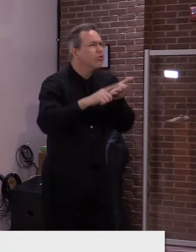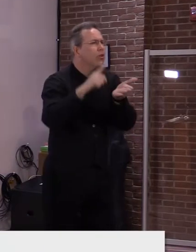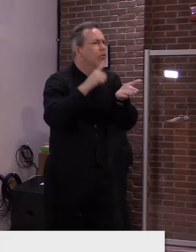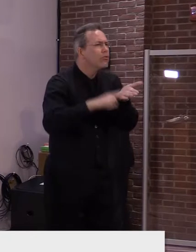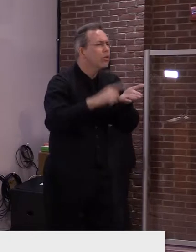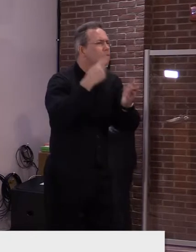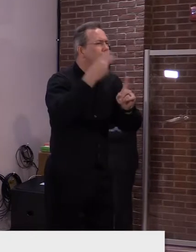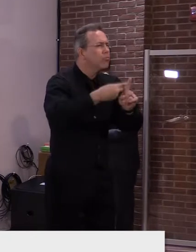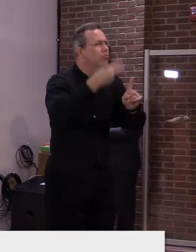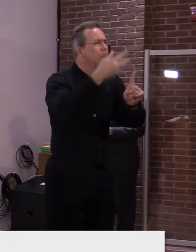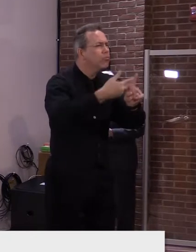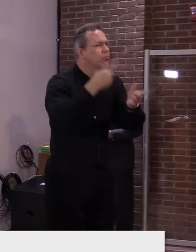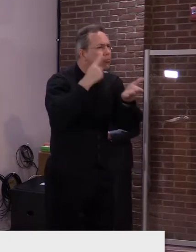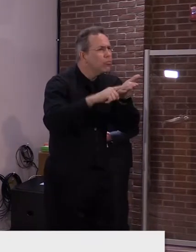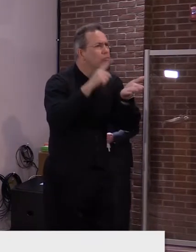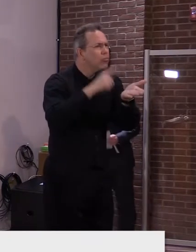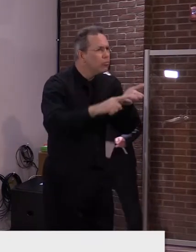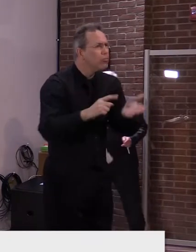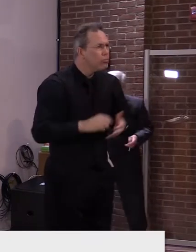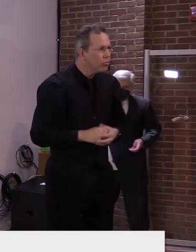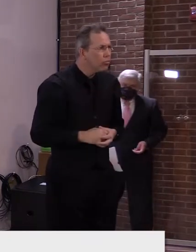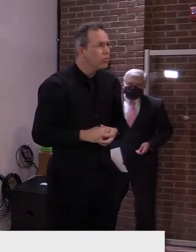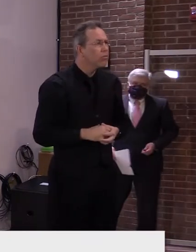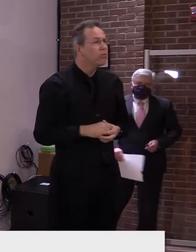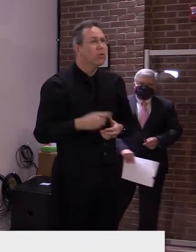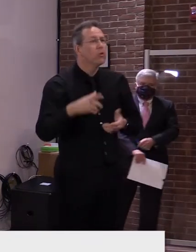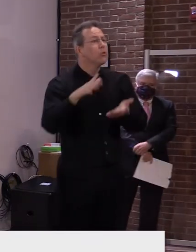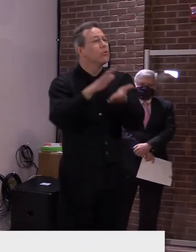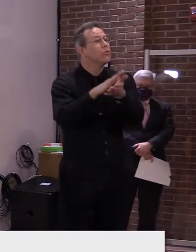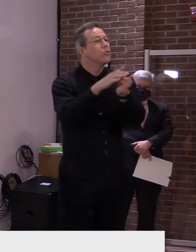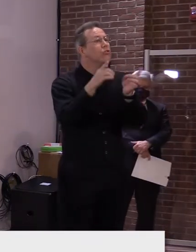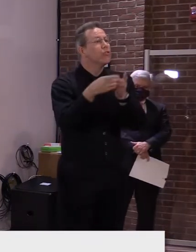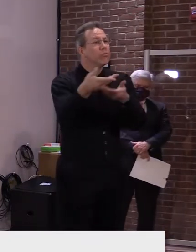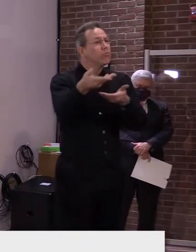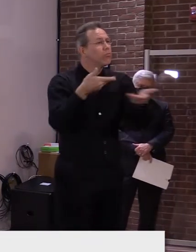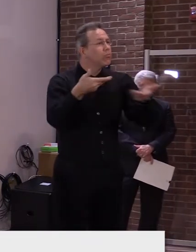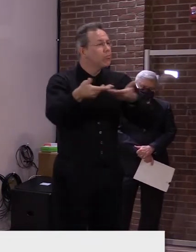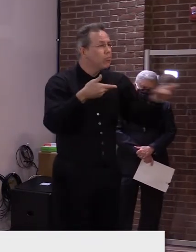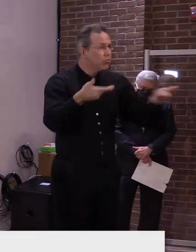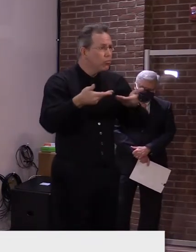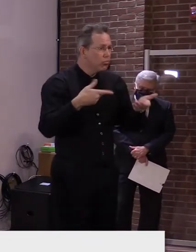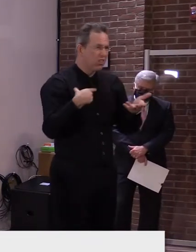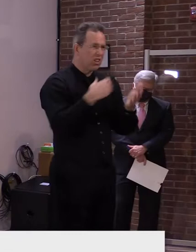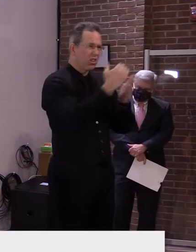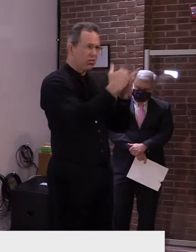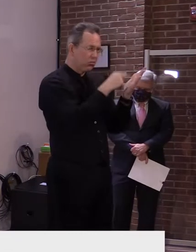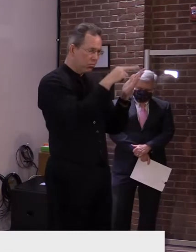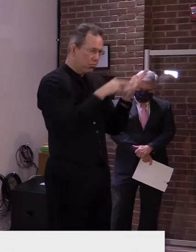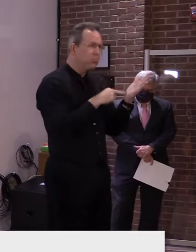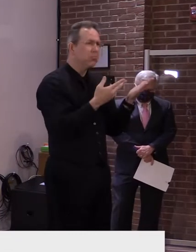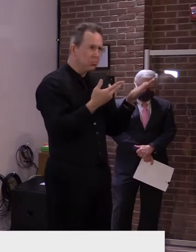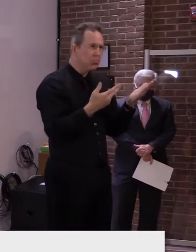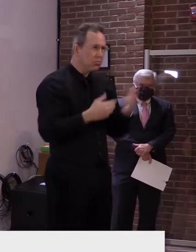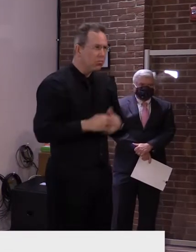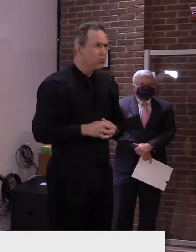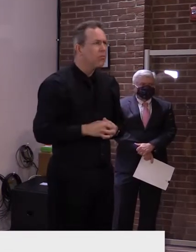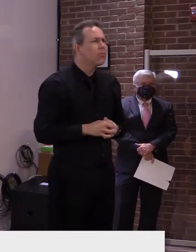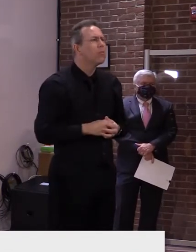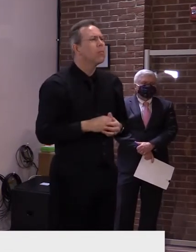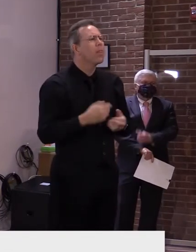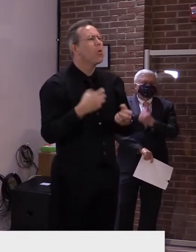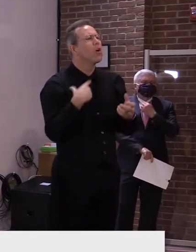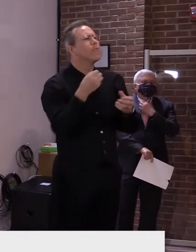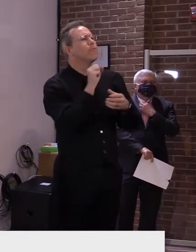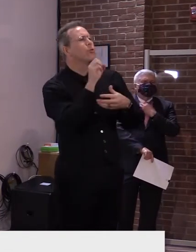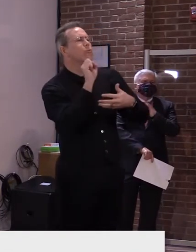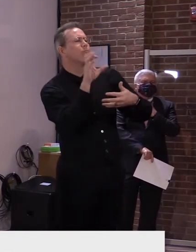Earlier this week, districts submitted their membership rosters for recovery planning teams, and I'd like to highlight a couple of them who are adopting creative